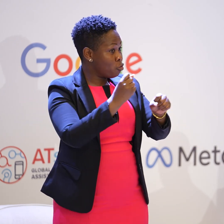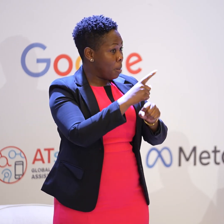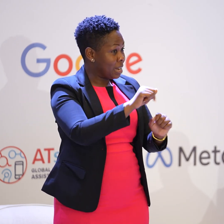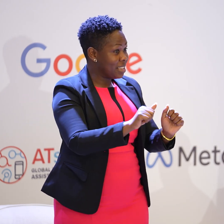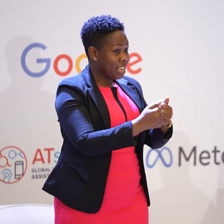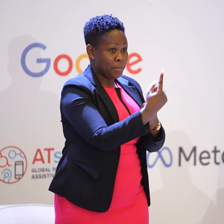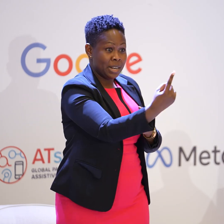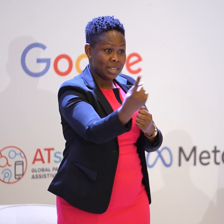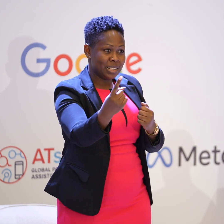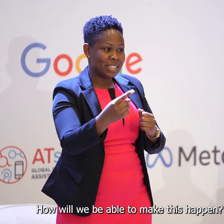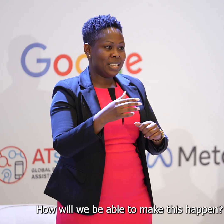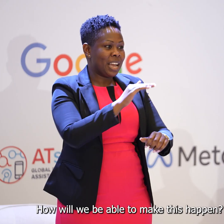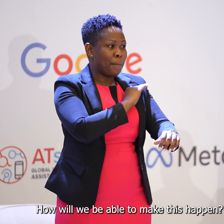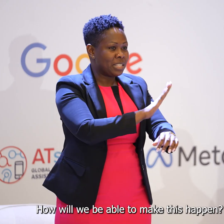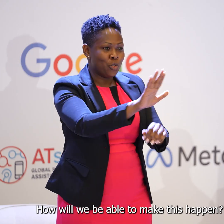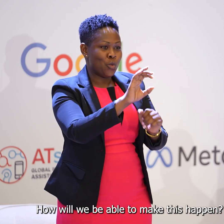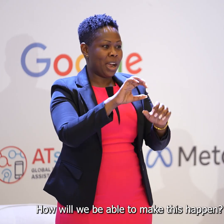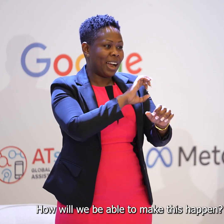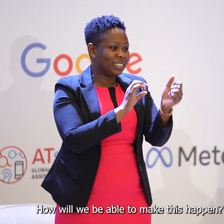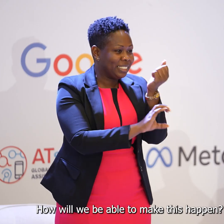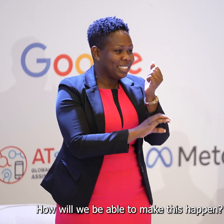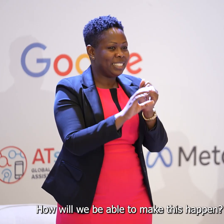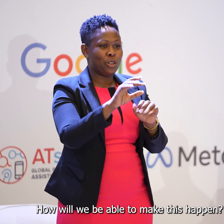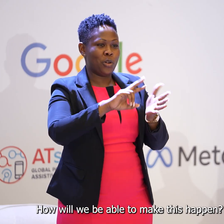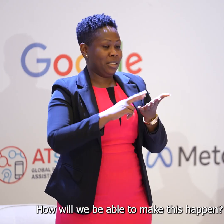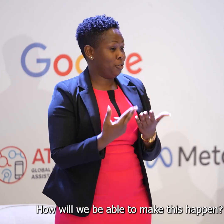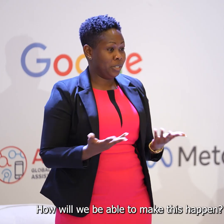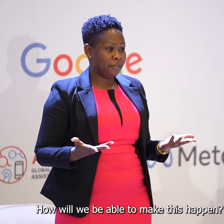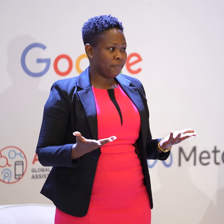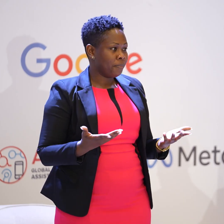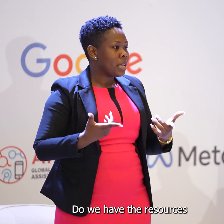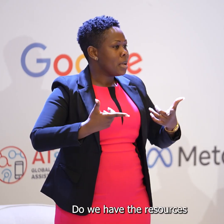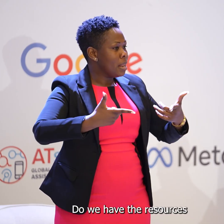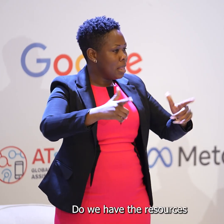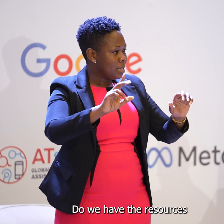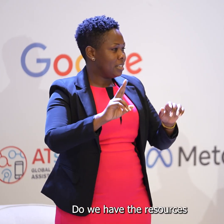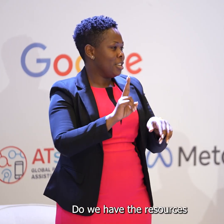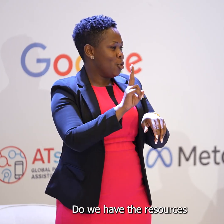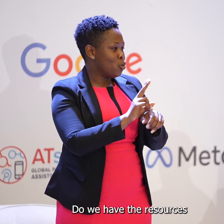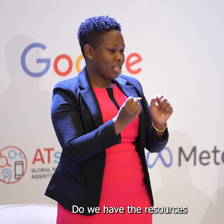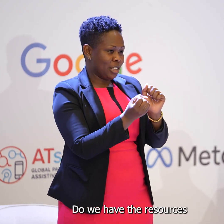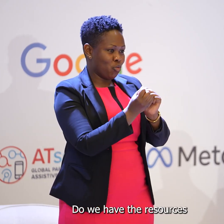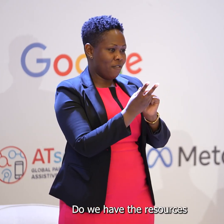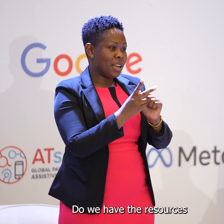period. Will we be able to make this happen? Do we have the